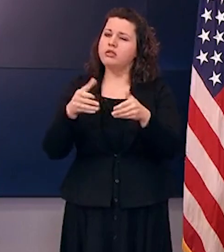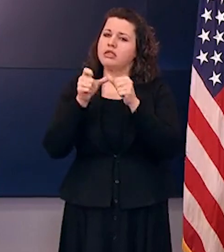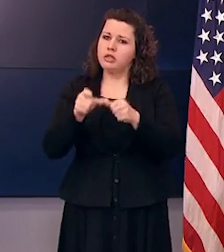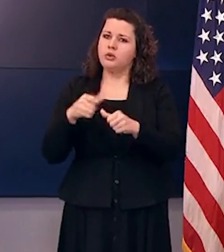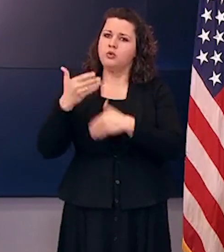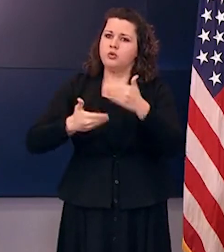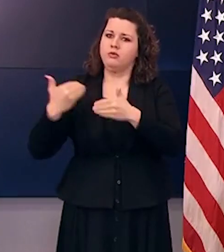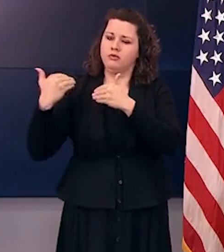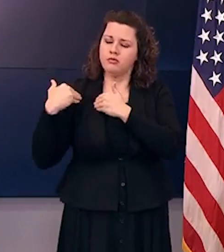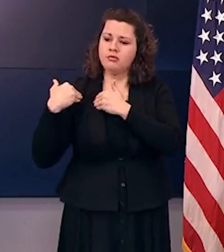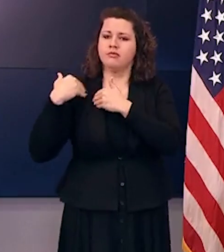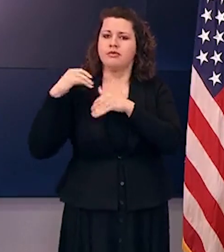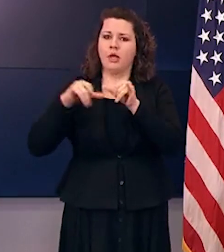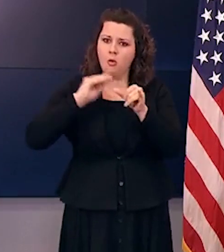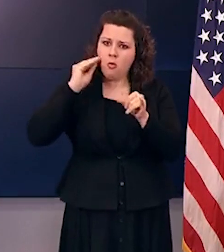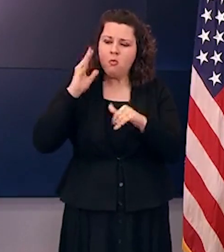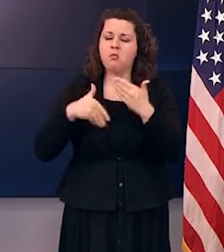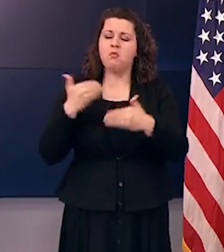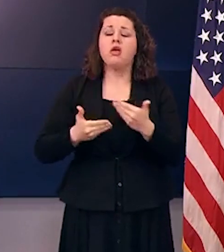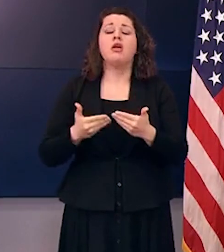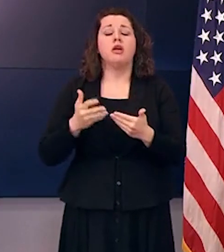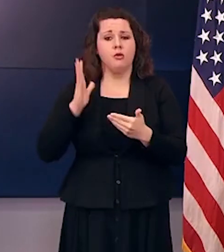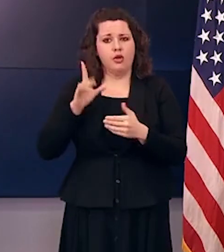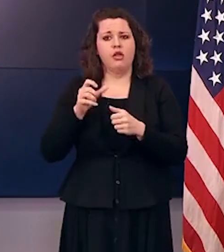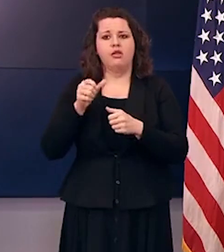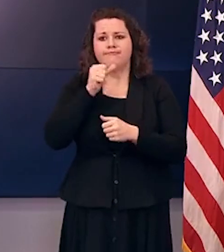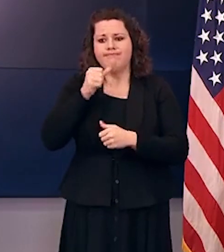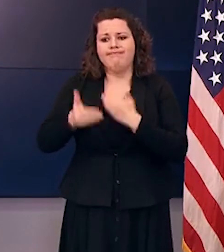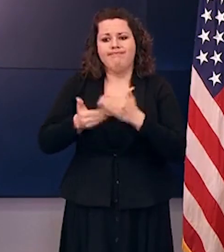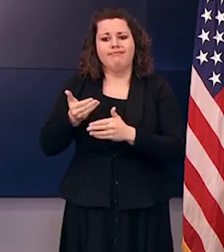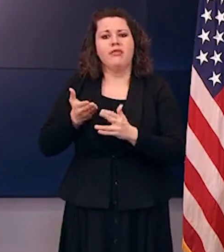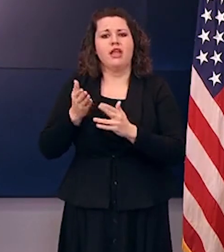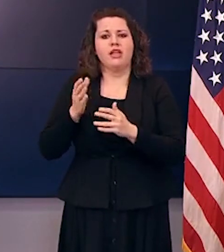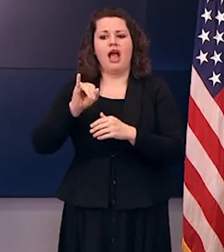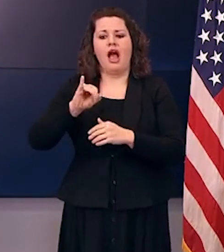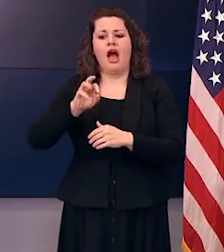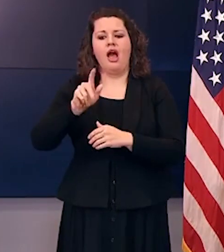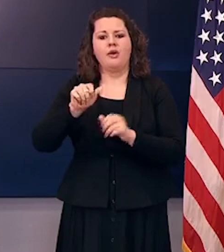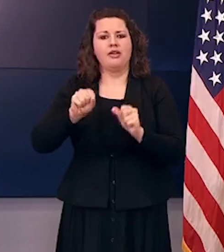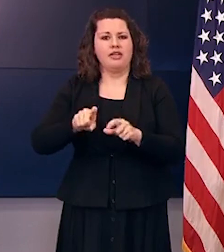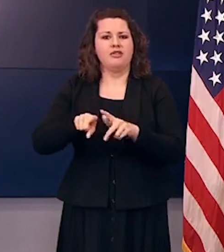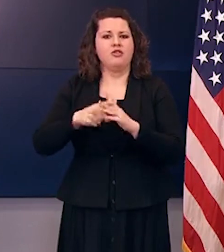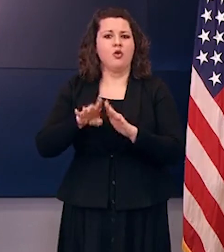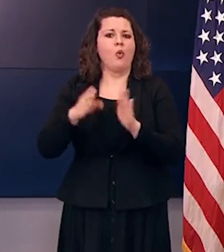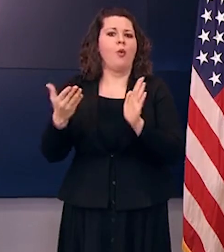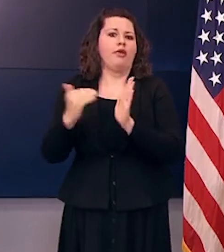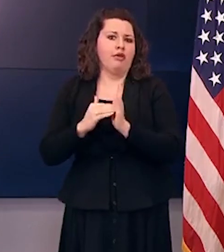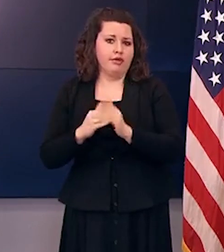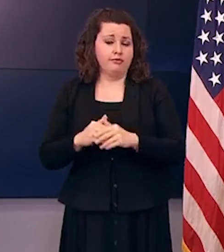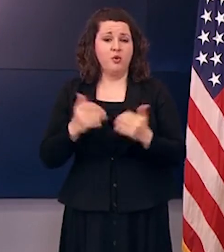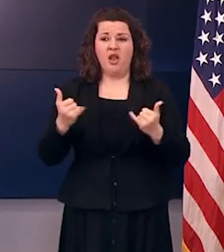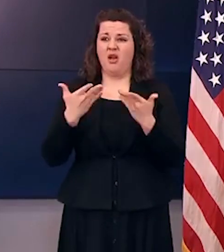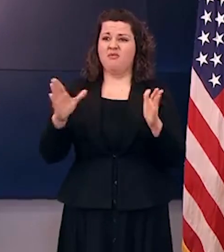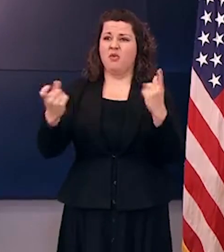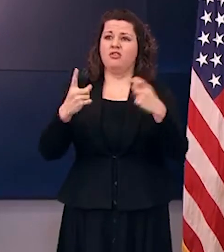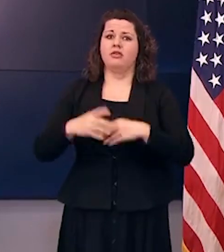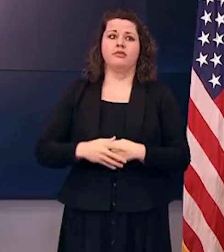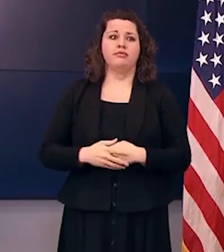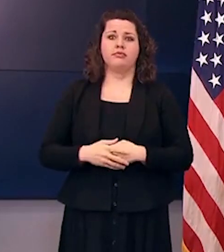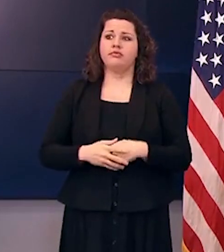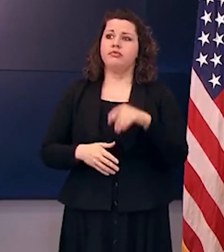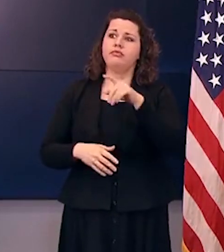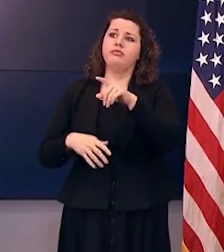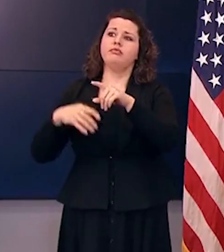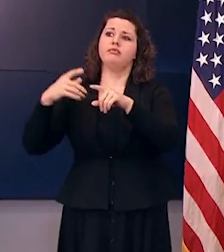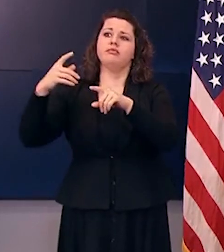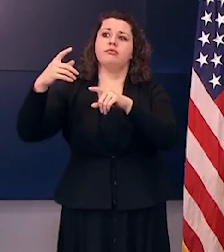together we will get through this, and we're going to be able to start opening Iowa back up. So with that, we'll go ahead and take questions. Governor, a couple